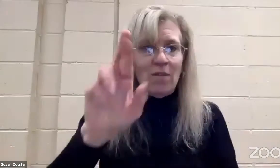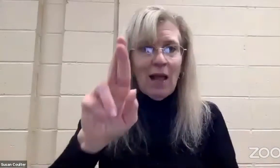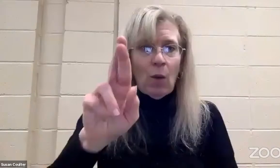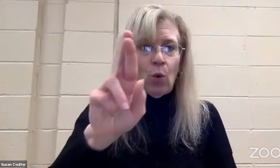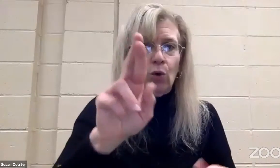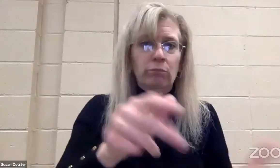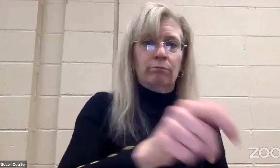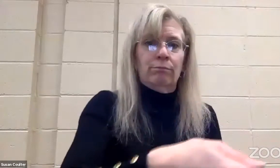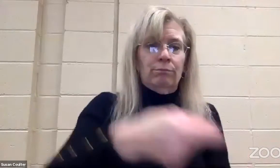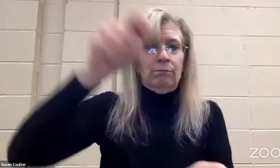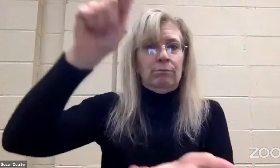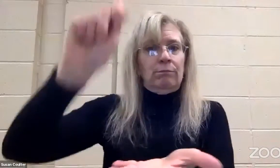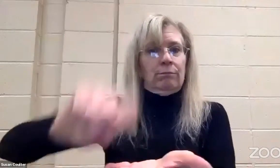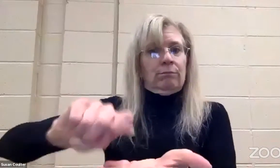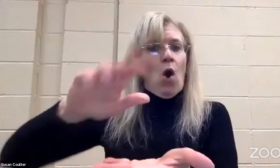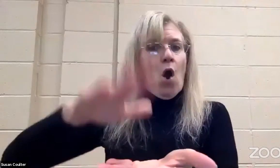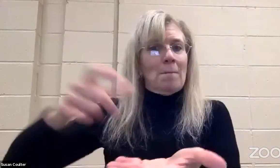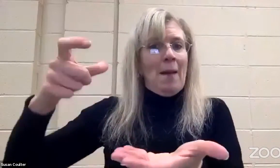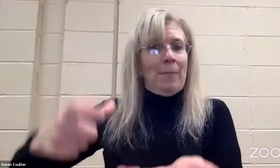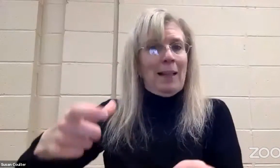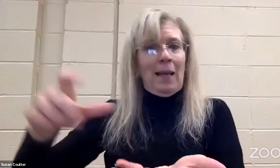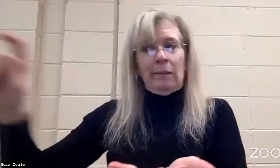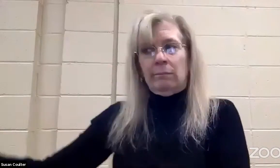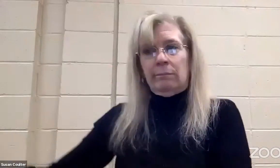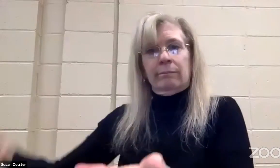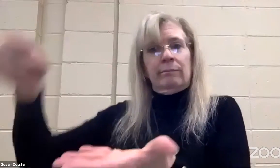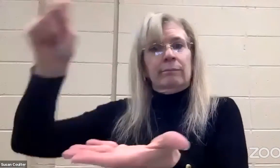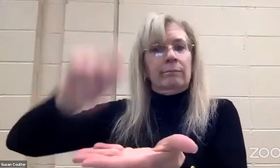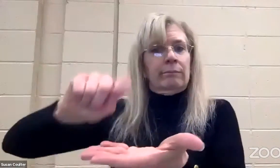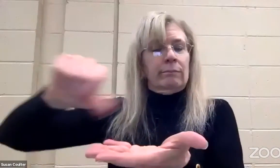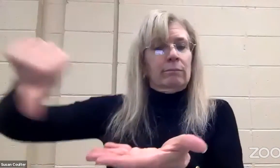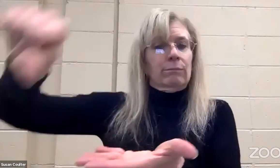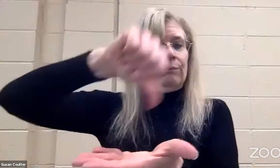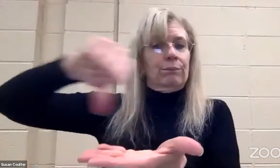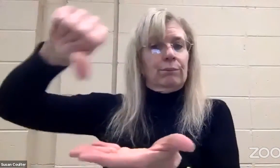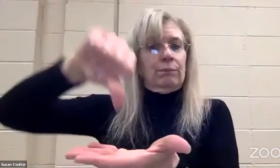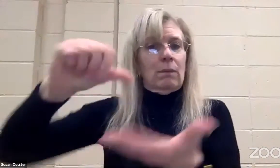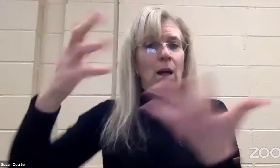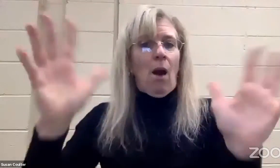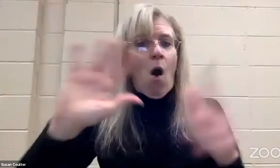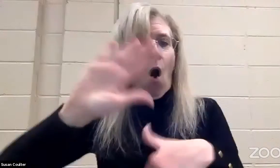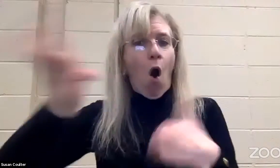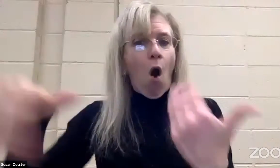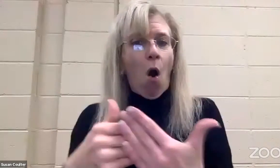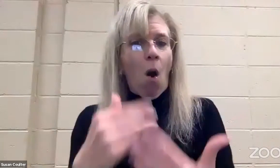the cauliflower on my plate,